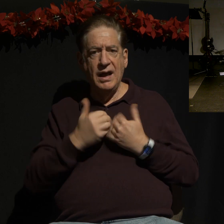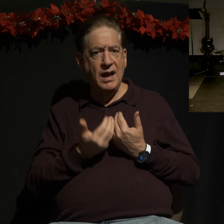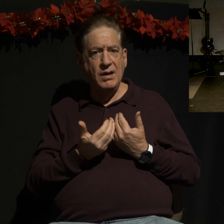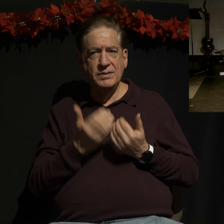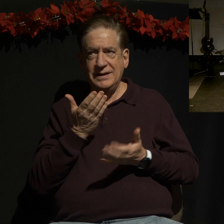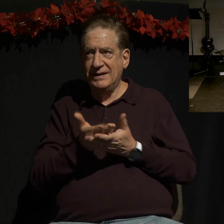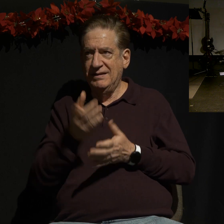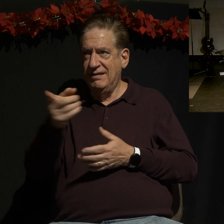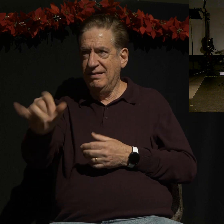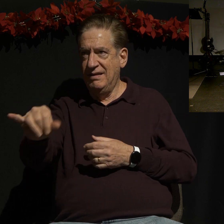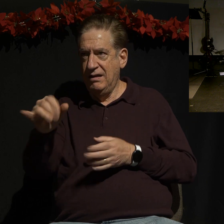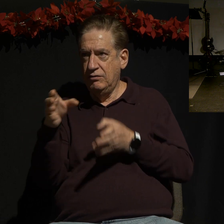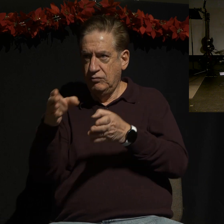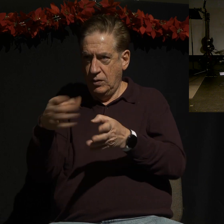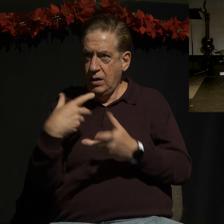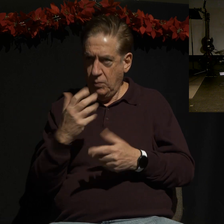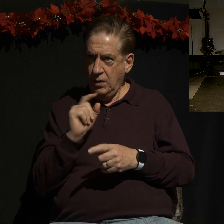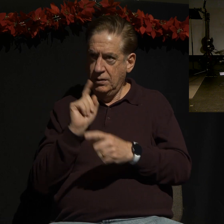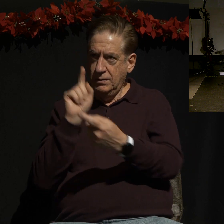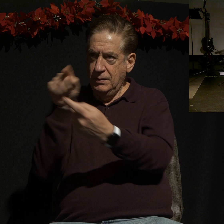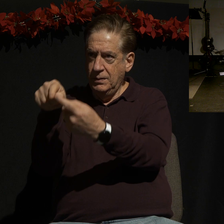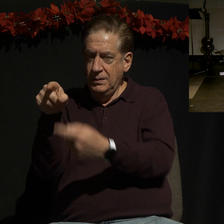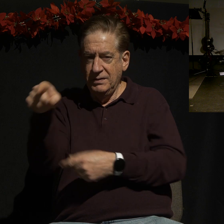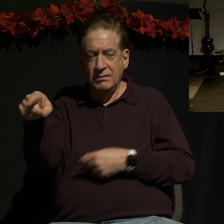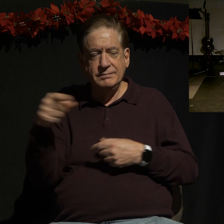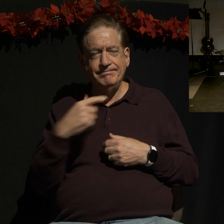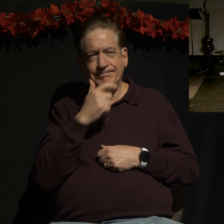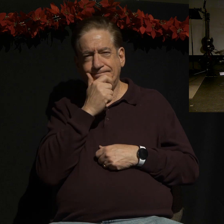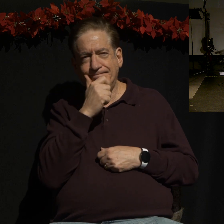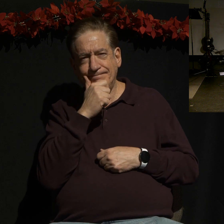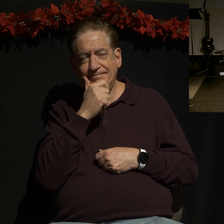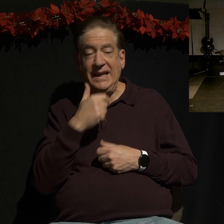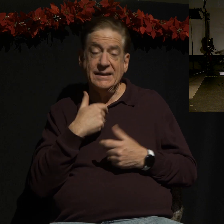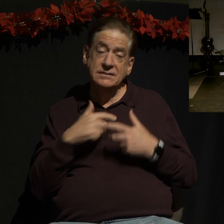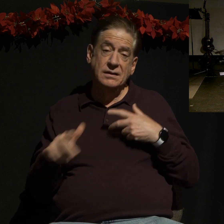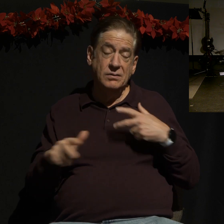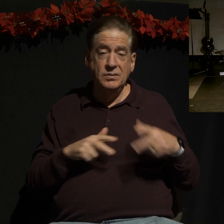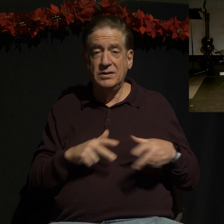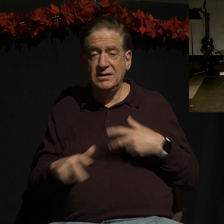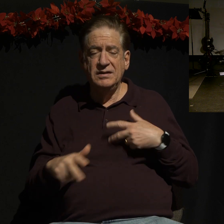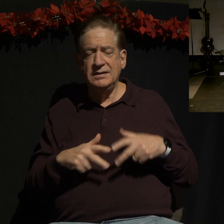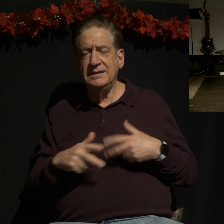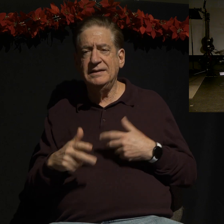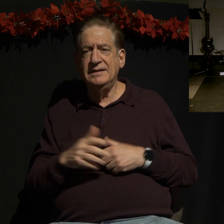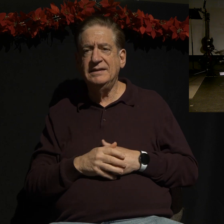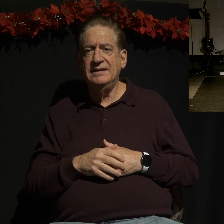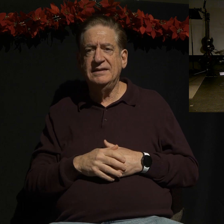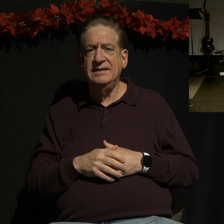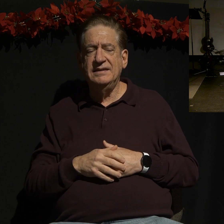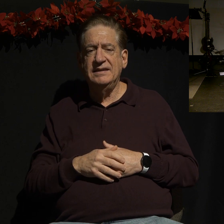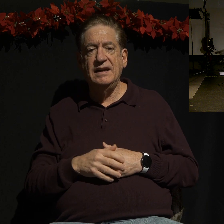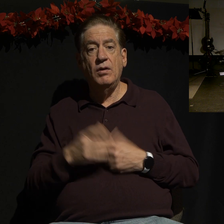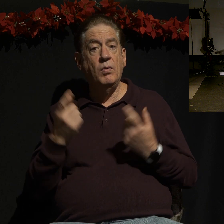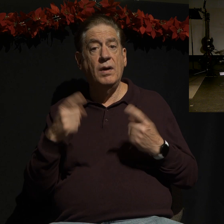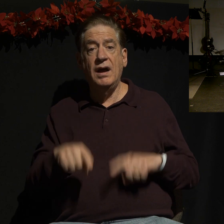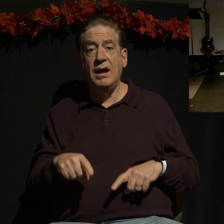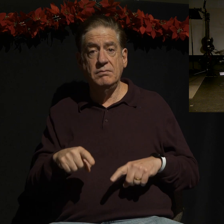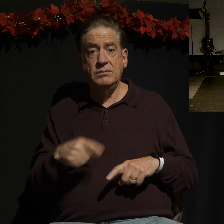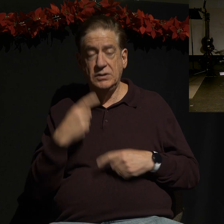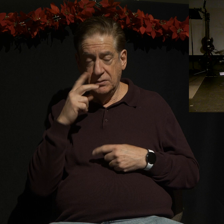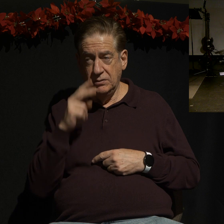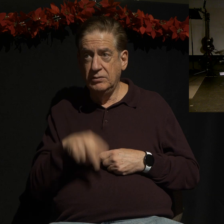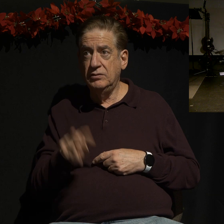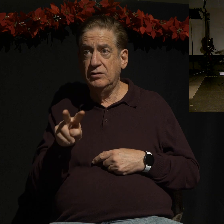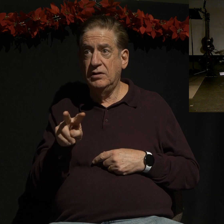get to this road that I need to get to. And I'm like, well, I mean, I guess I'll just walk. And what happens is I look